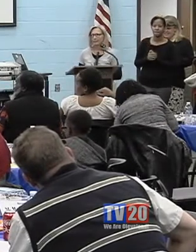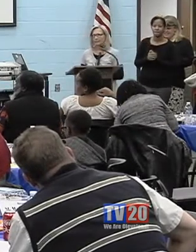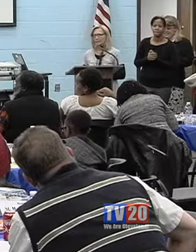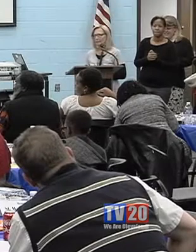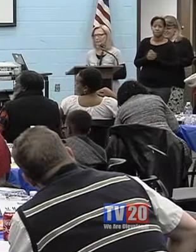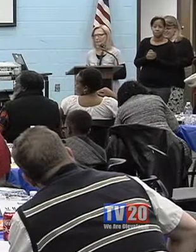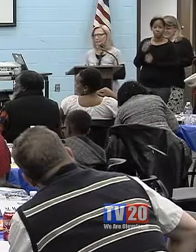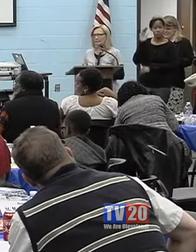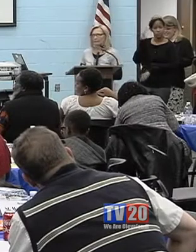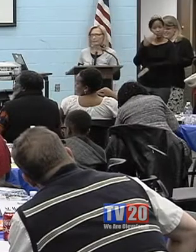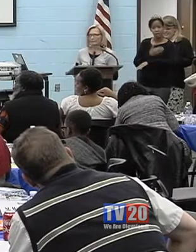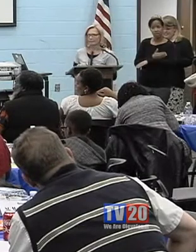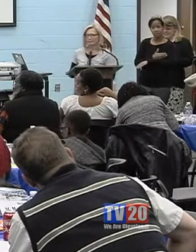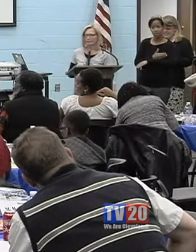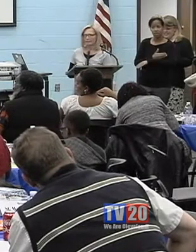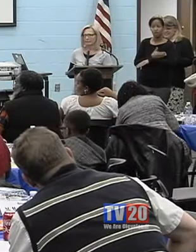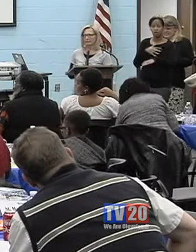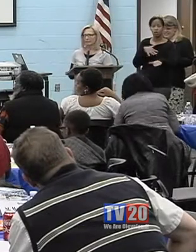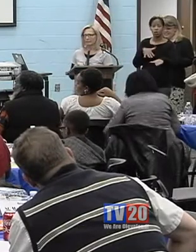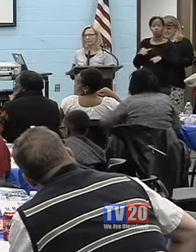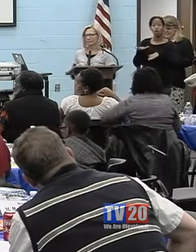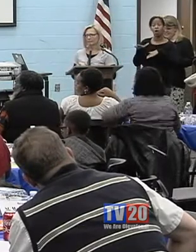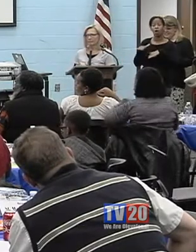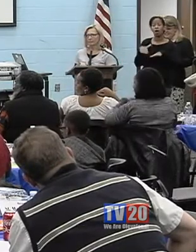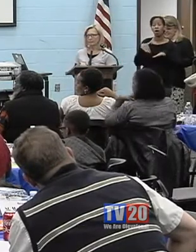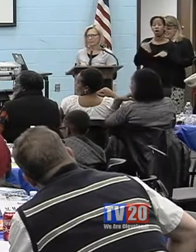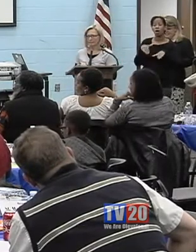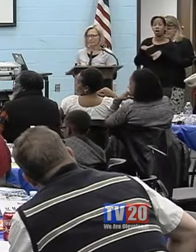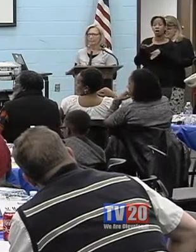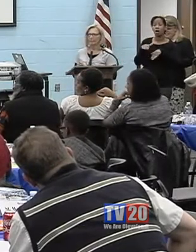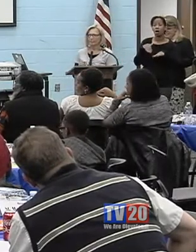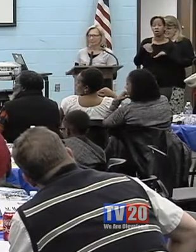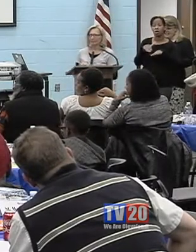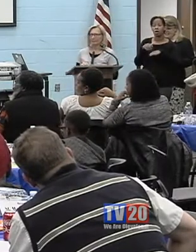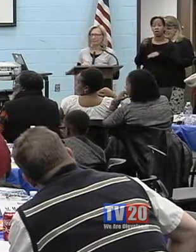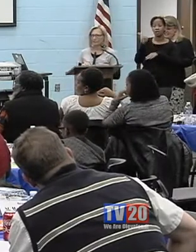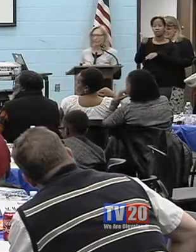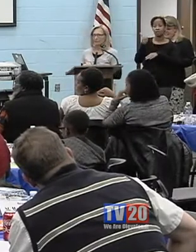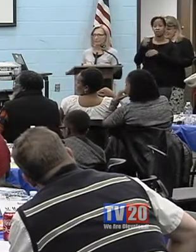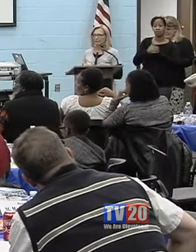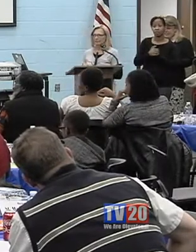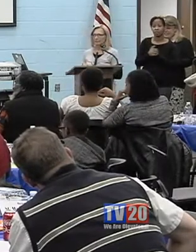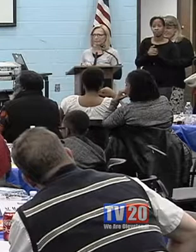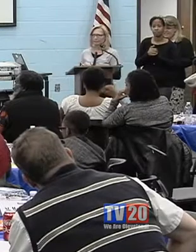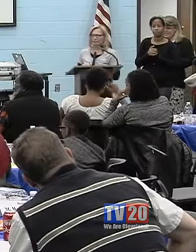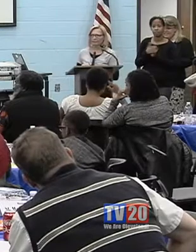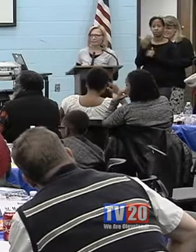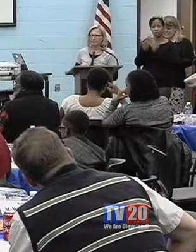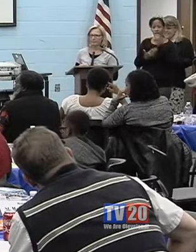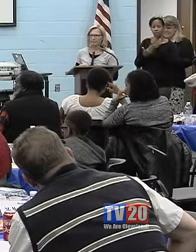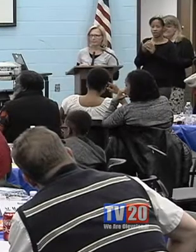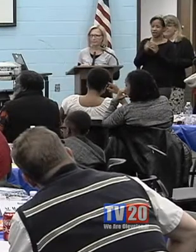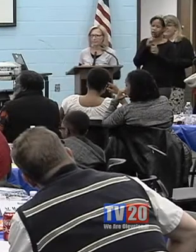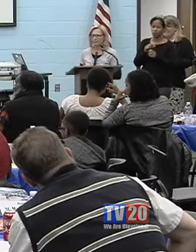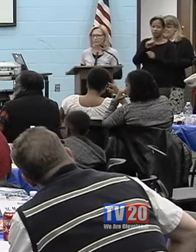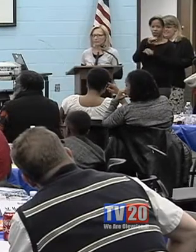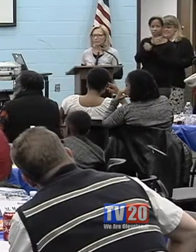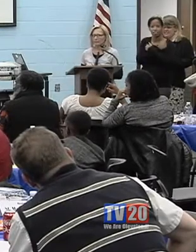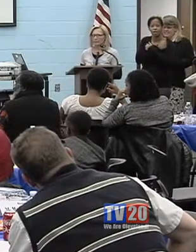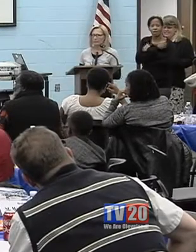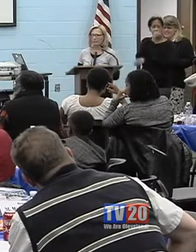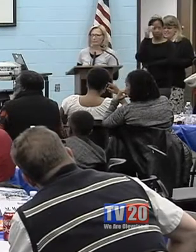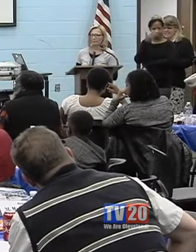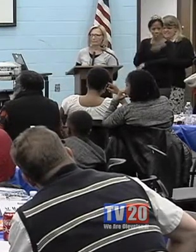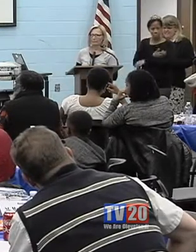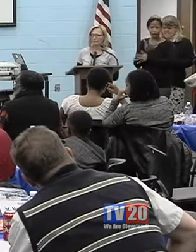go from the lodge through the woods and back by himself, holding on. And the other year